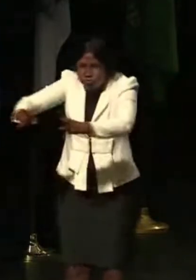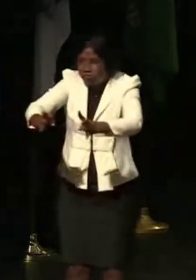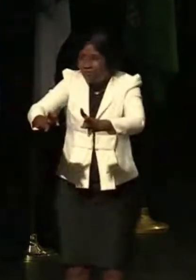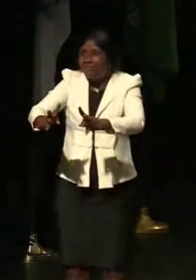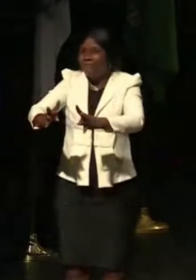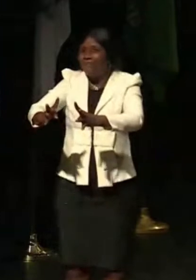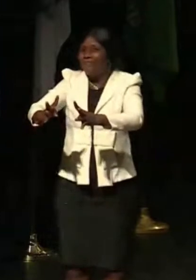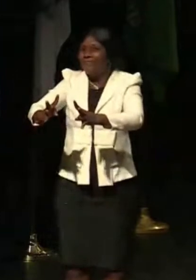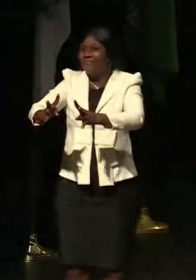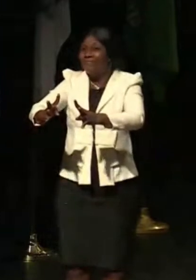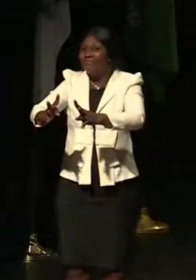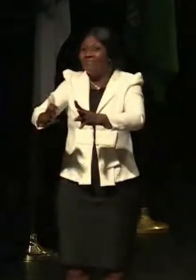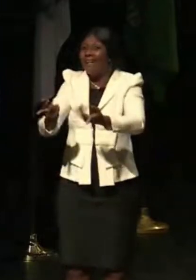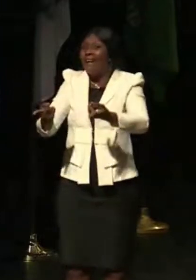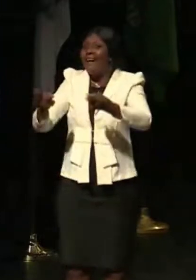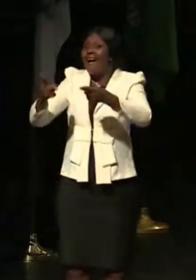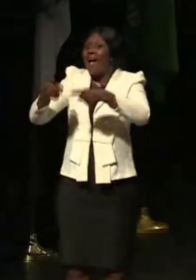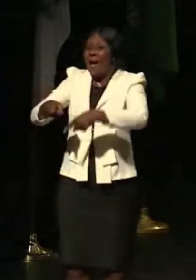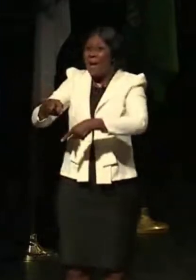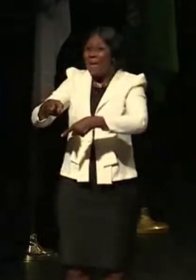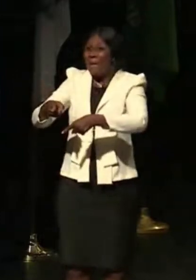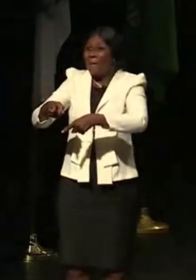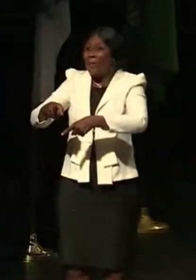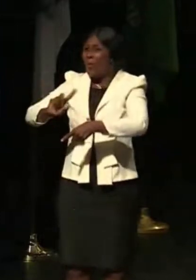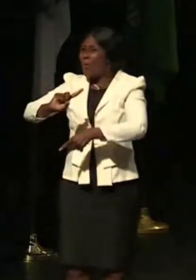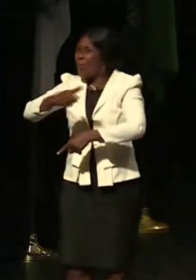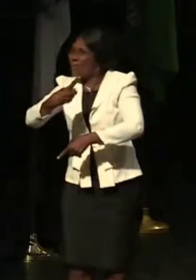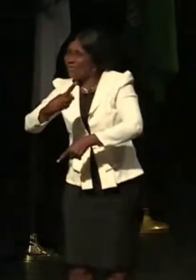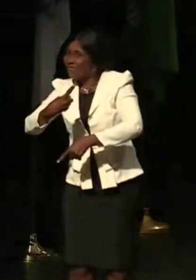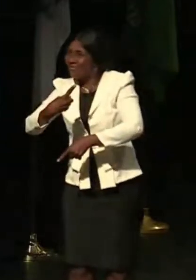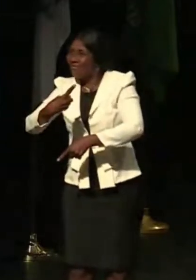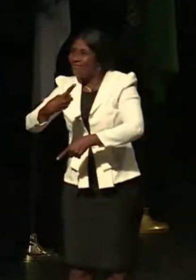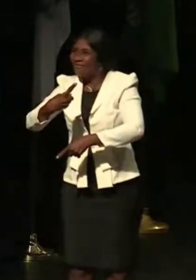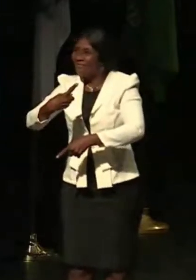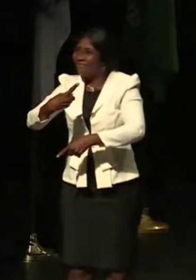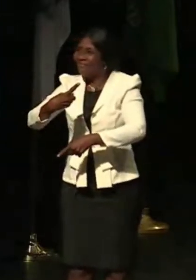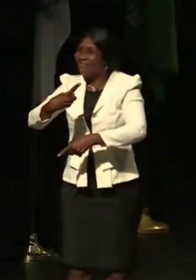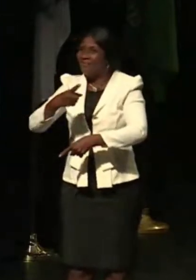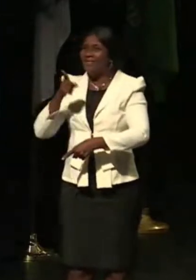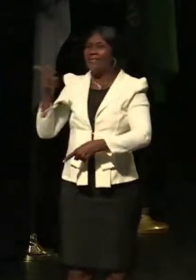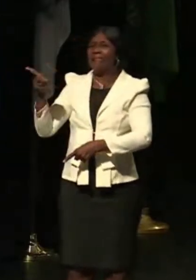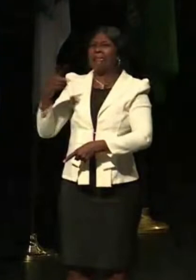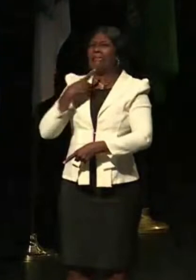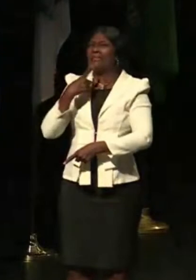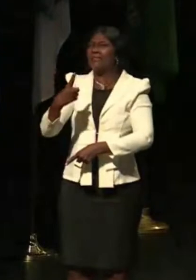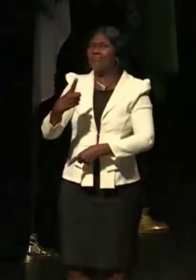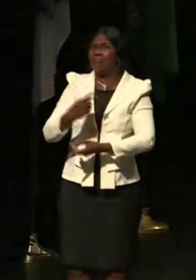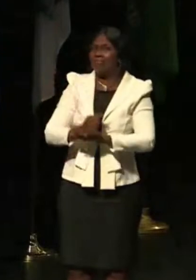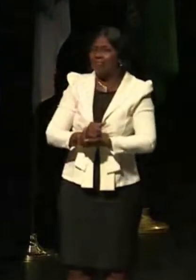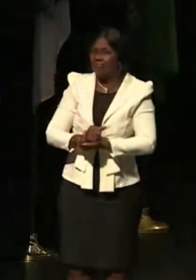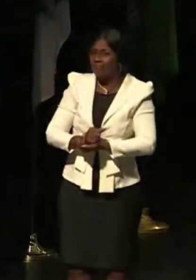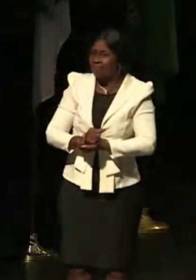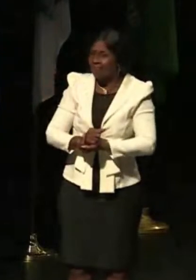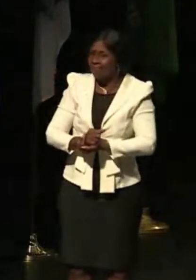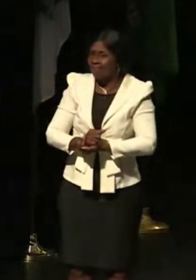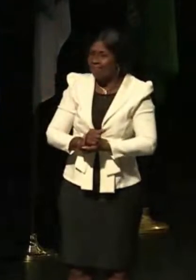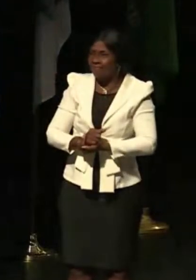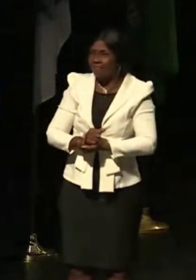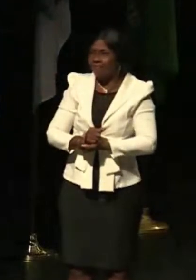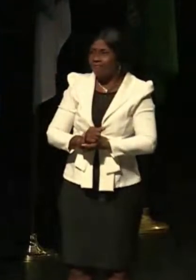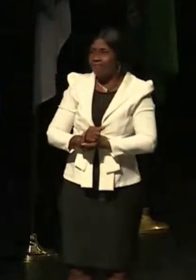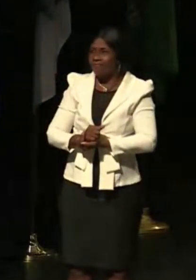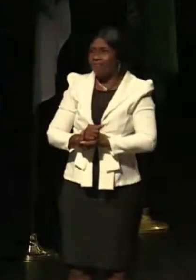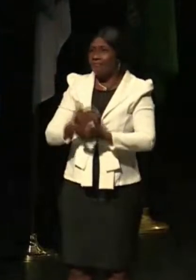And in the midst of this wonderful challenge, I said to my father, we have